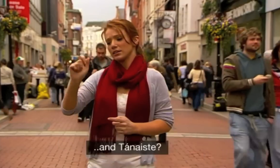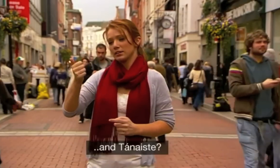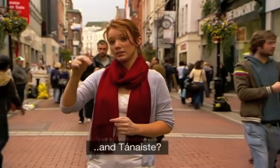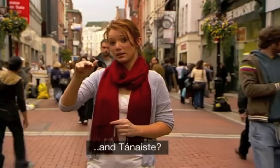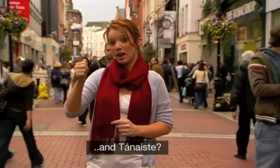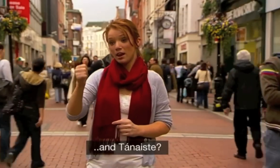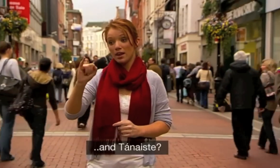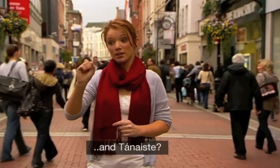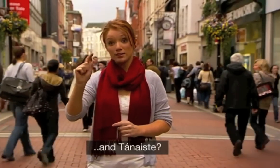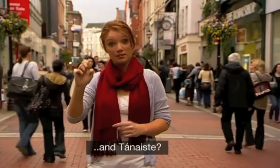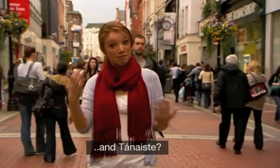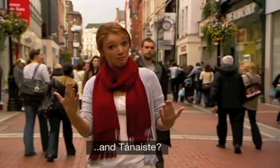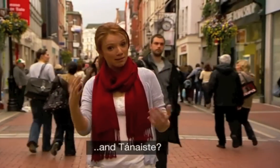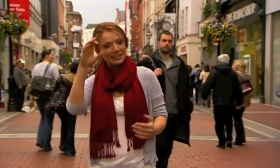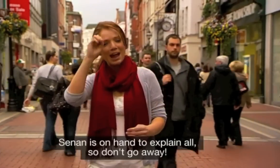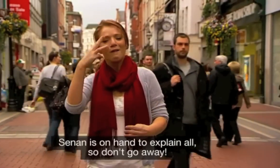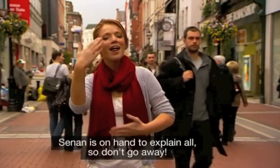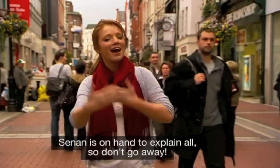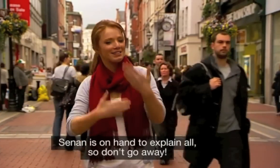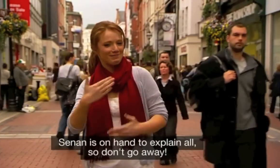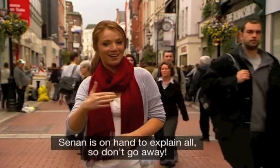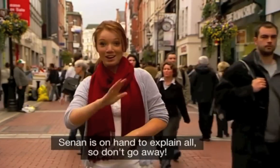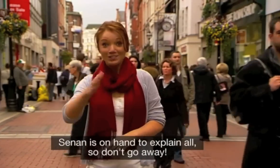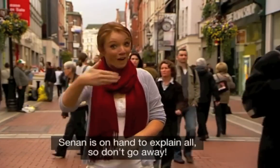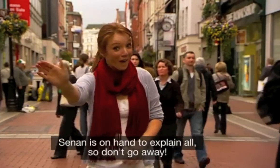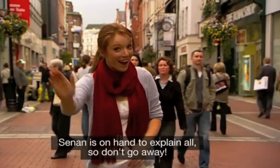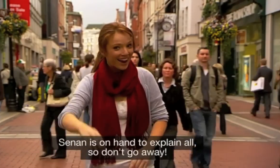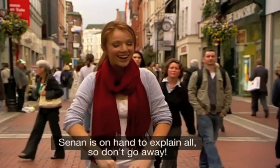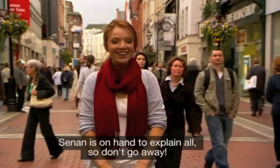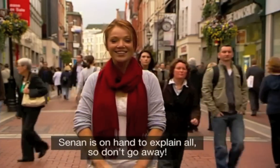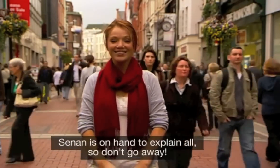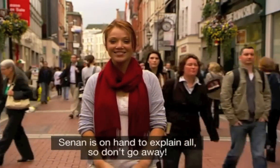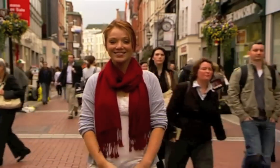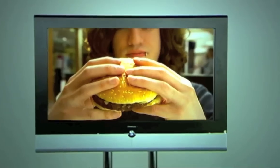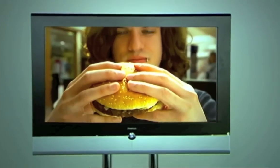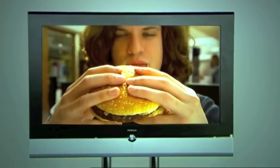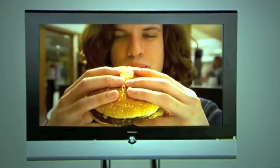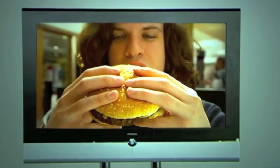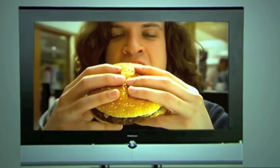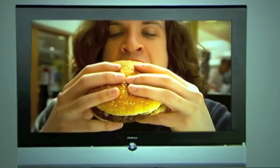and Taoiseach? Senan is on hand to explain all, so don't go away.